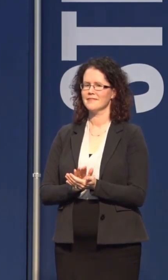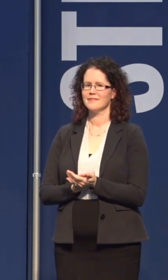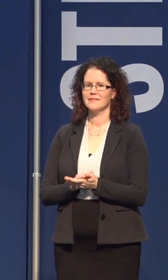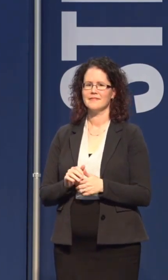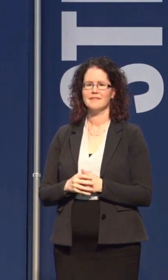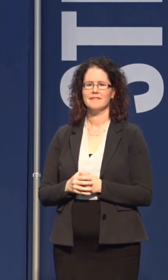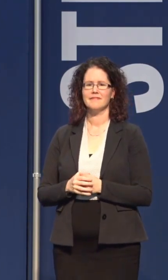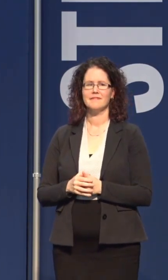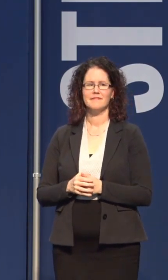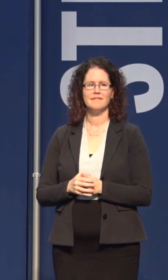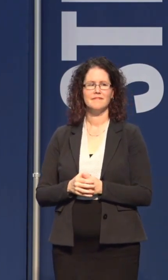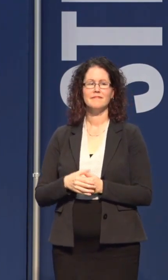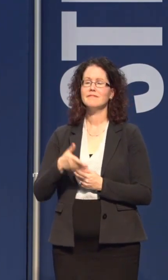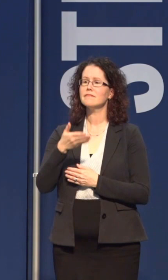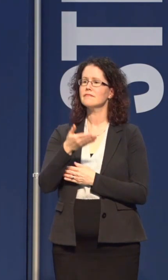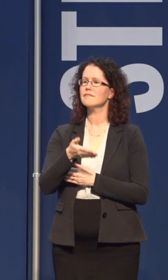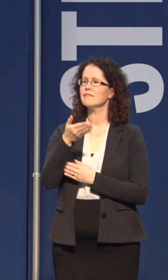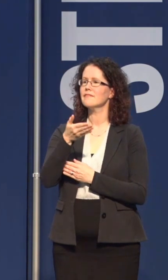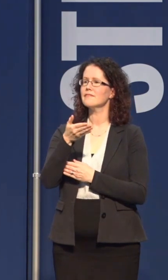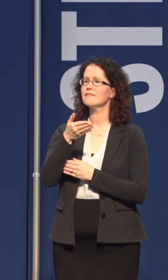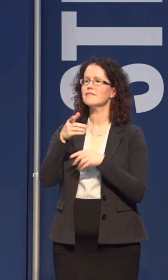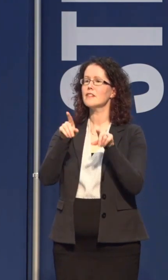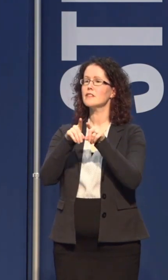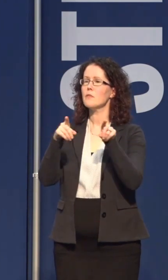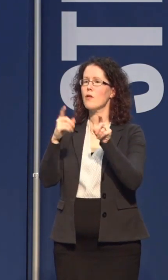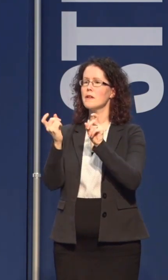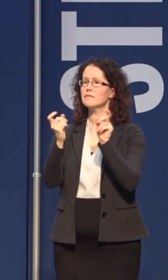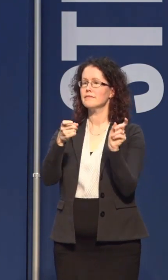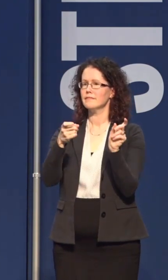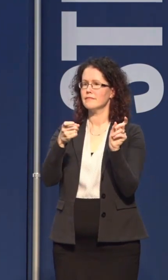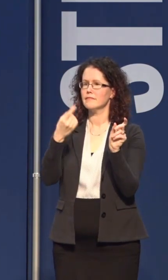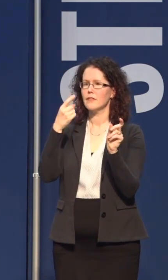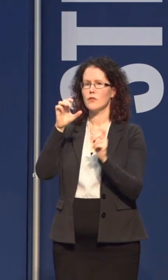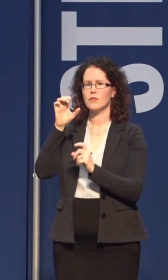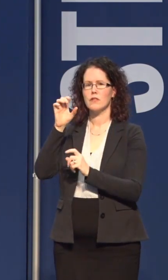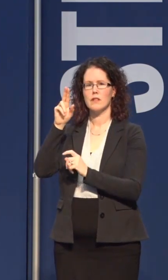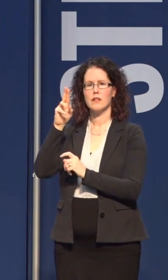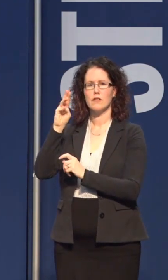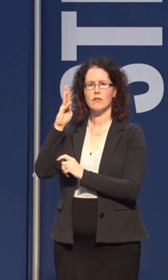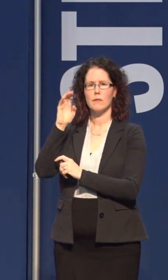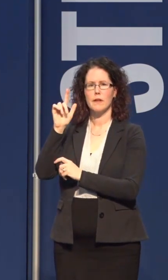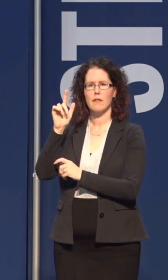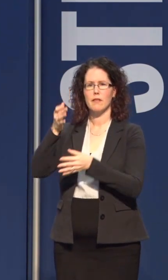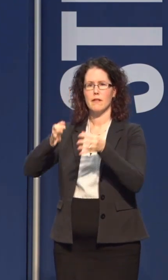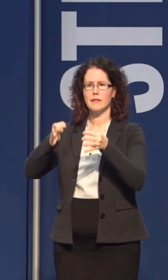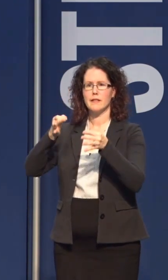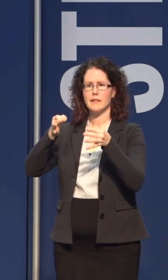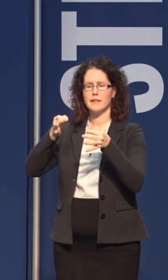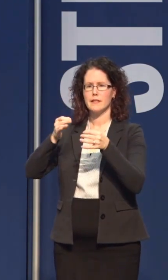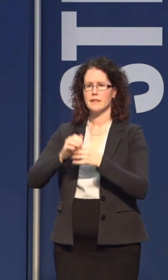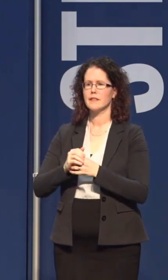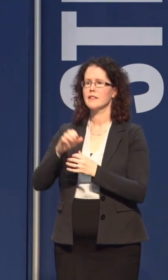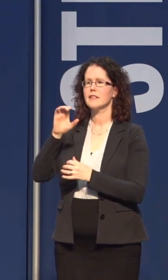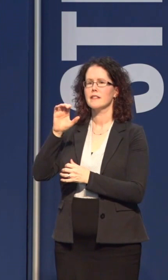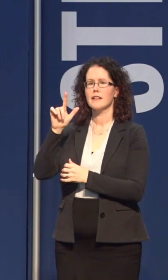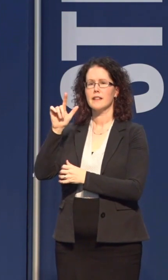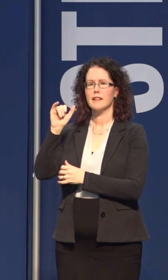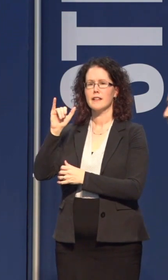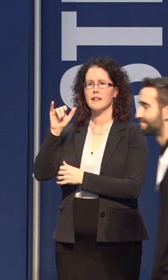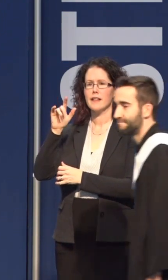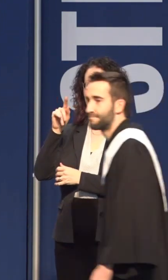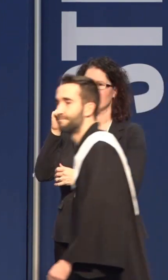Now I present the candidates for the diploma in criminal justice, beginning with Clayton Kaiser.